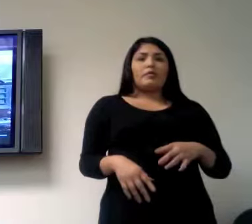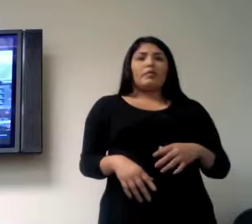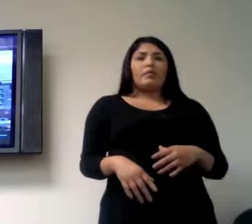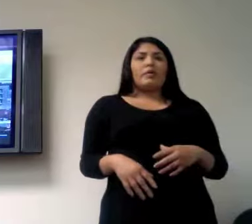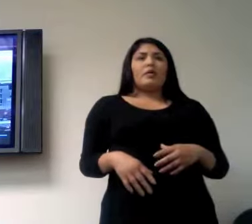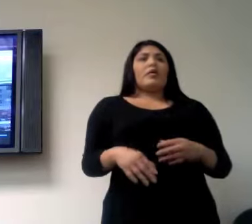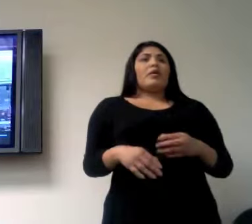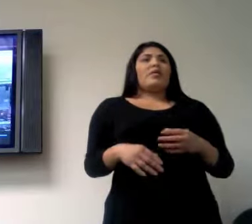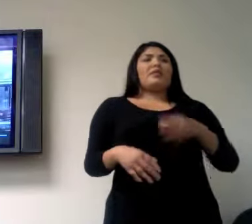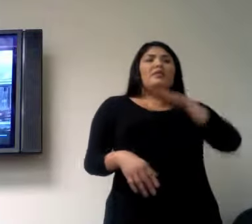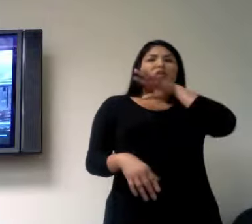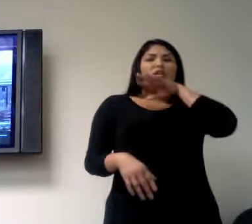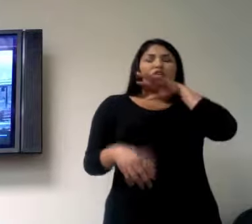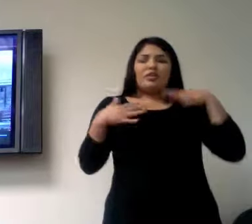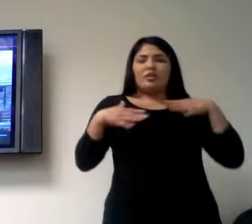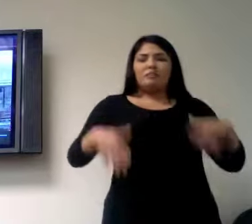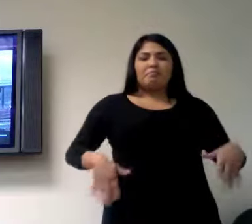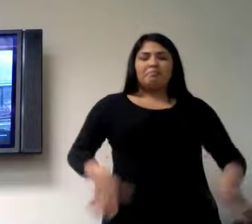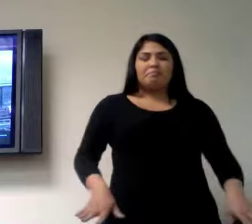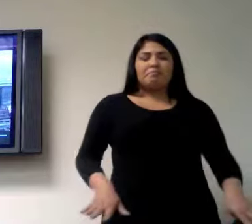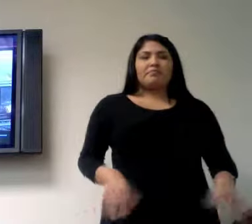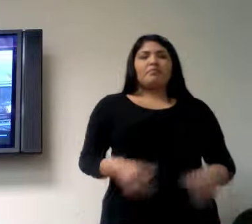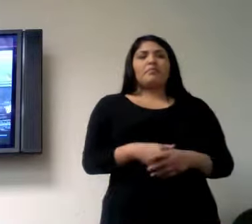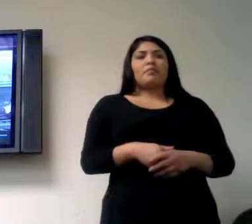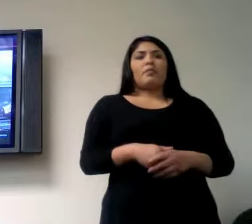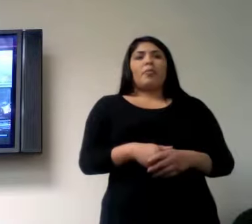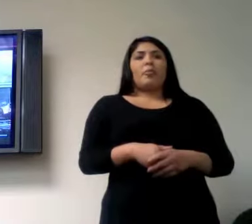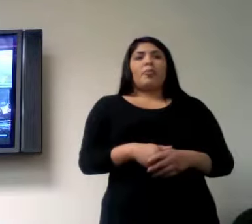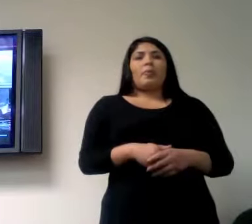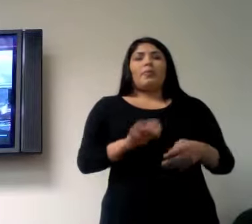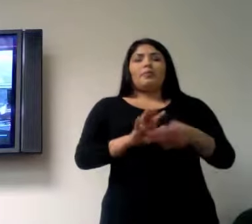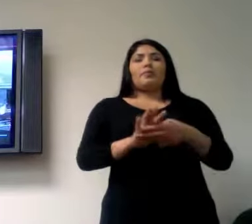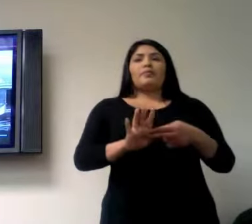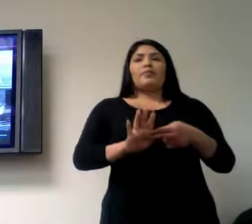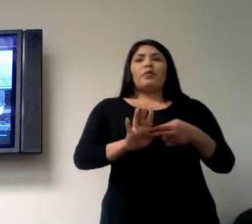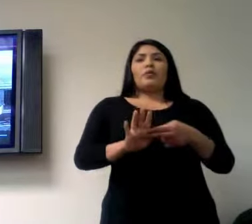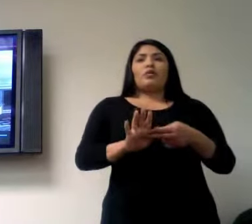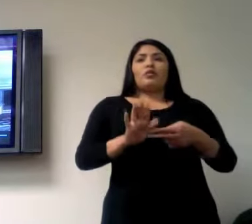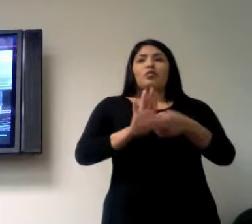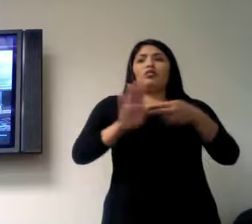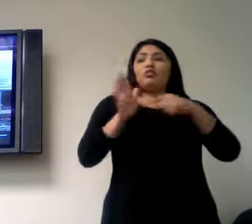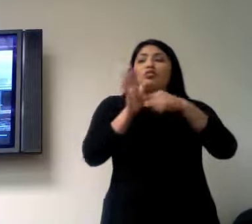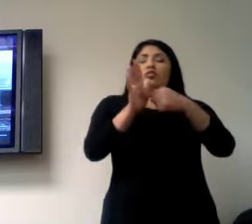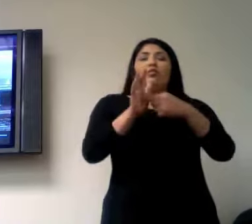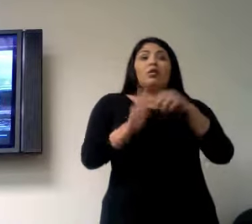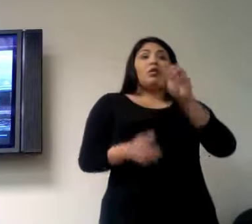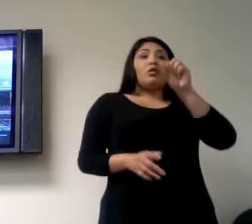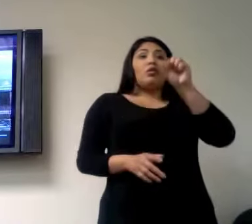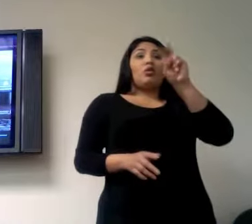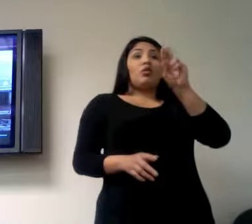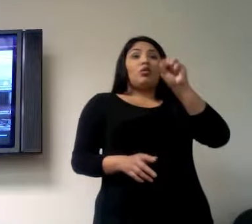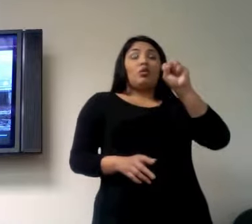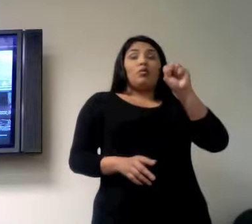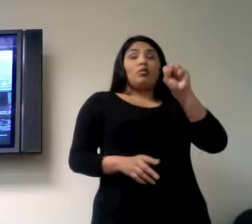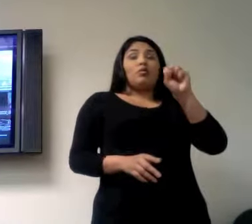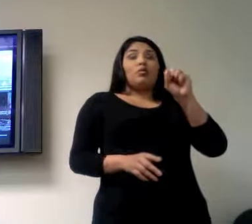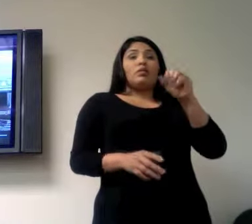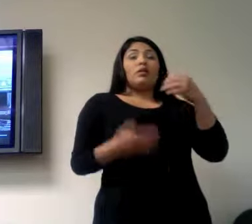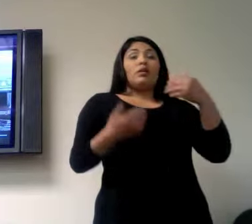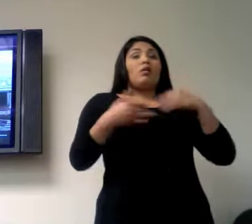of dirty blankets, marked generally U.S., showing that what they have was stolen from us.